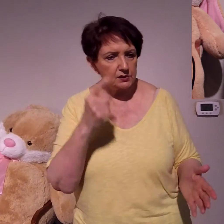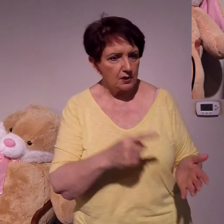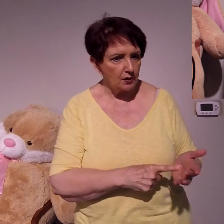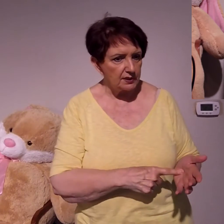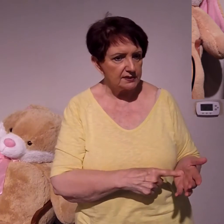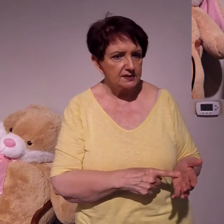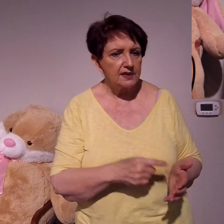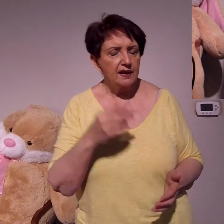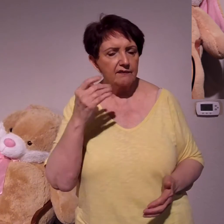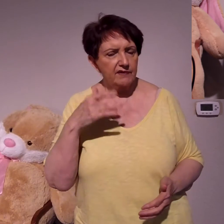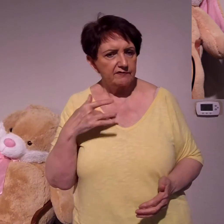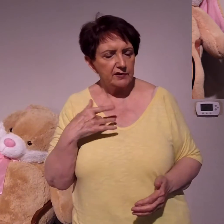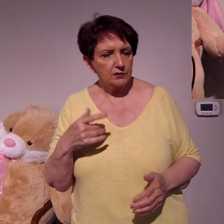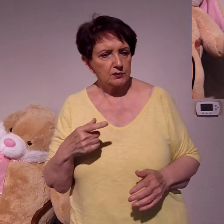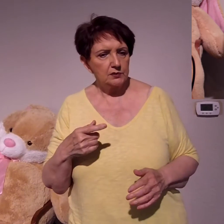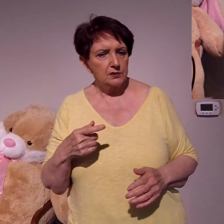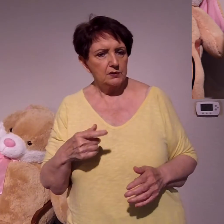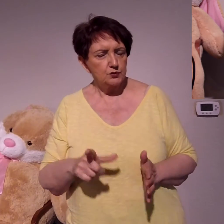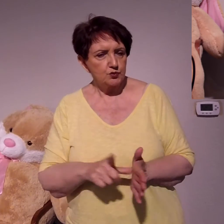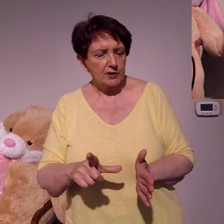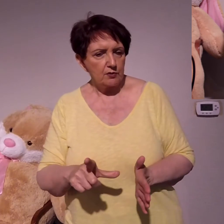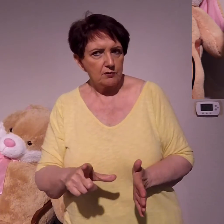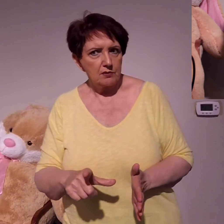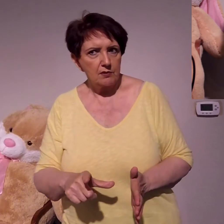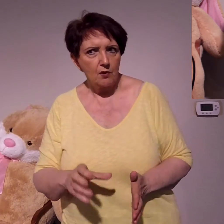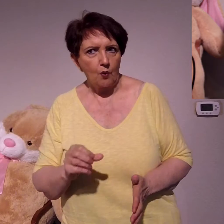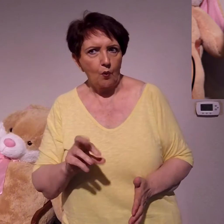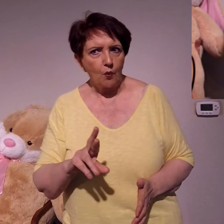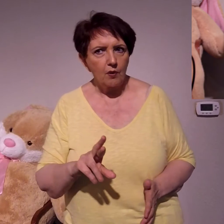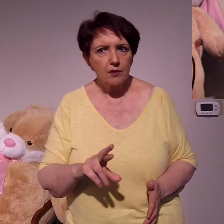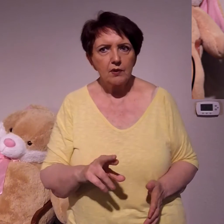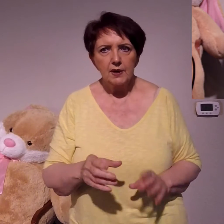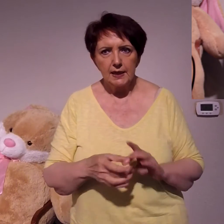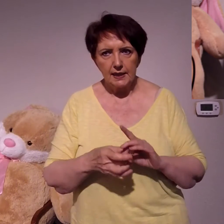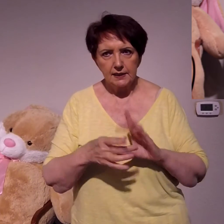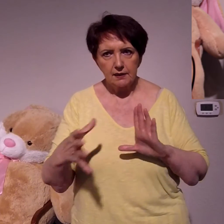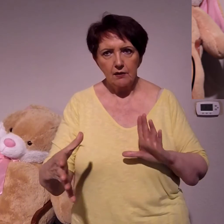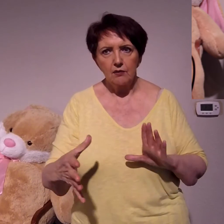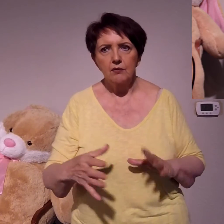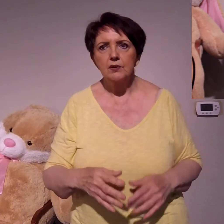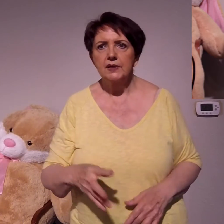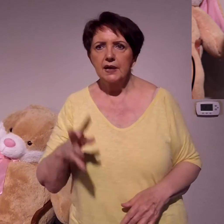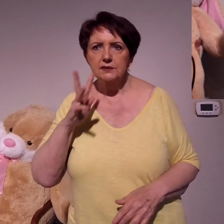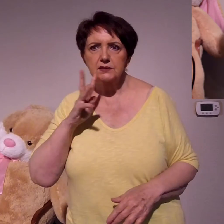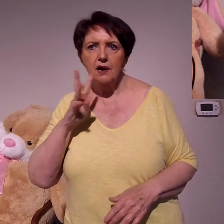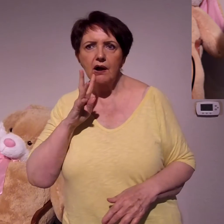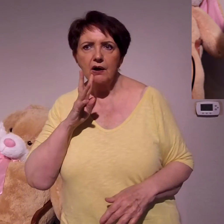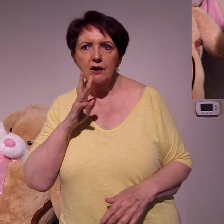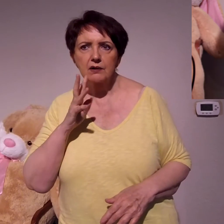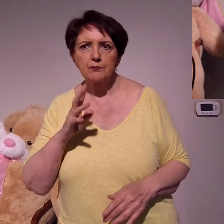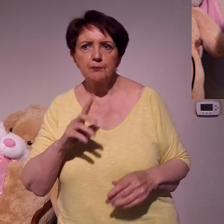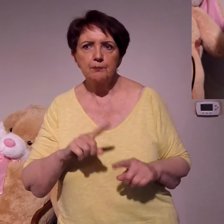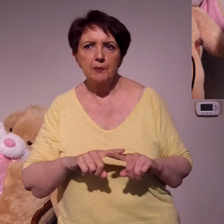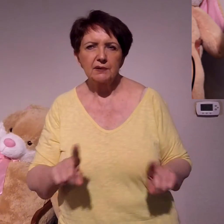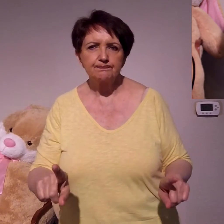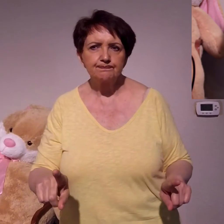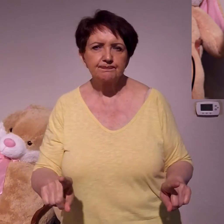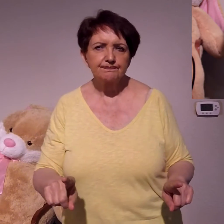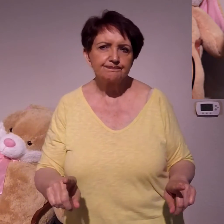CSL. Oh my goodness. It is changing my life. Beautiful. I'm learning how to do what you said just